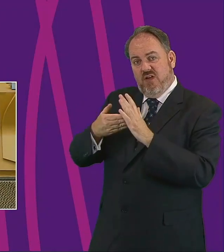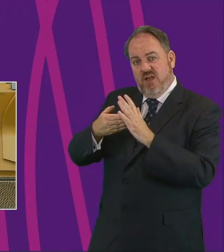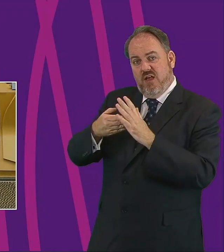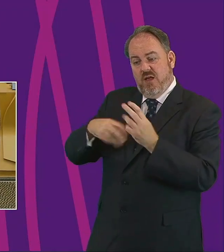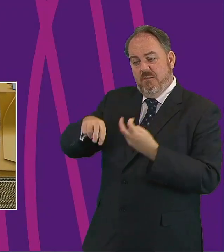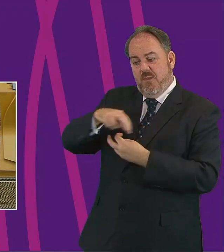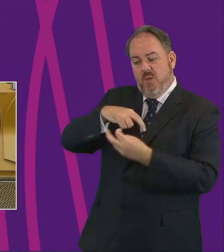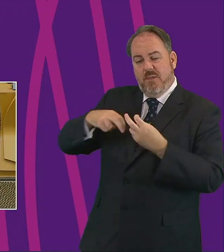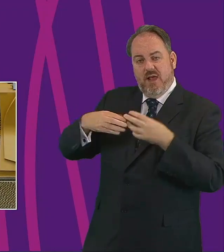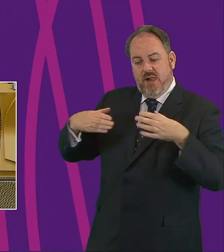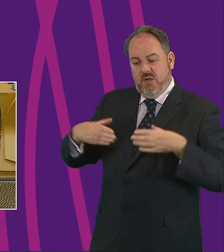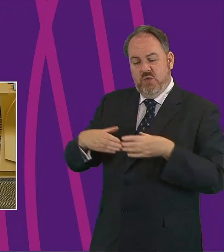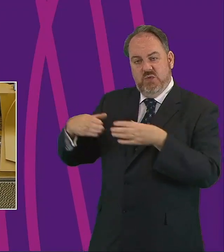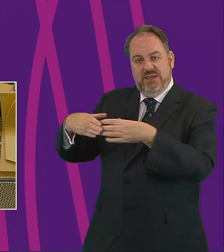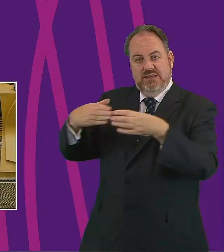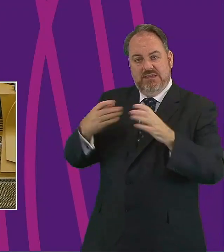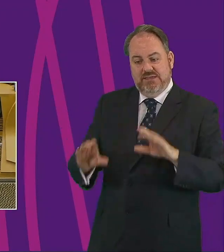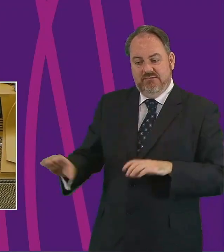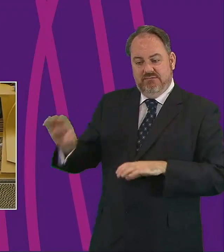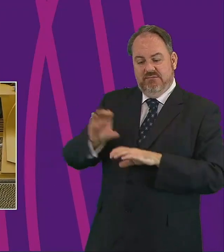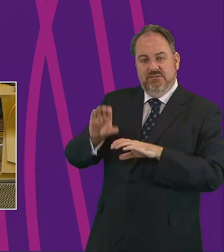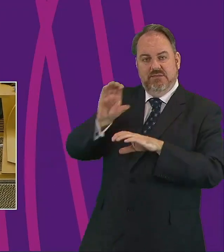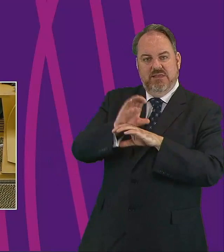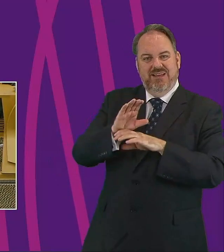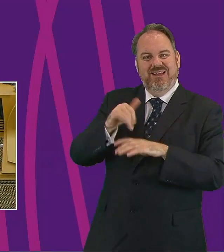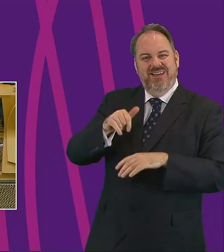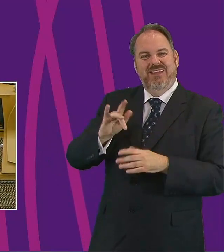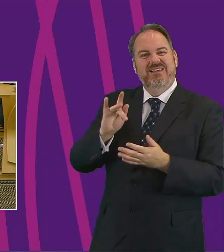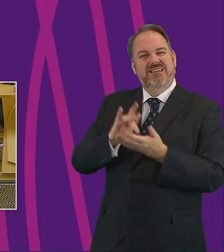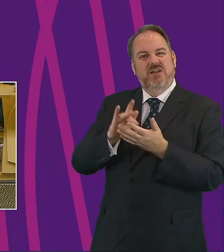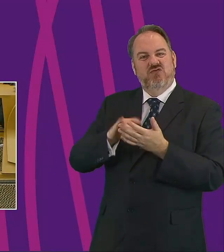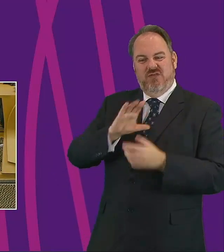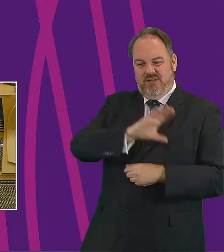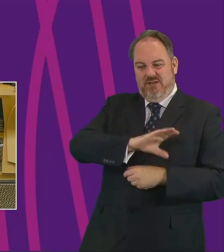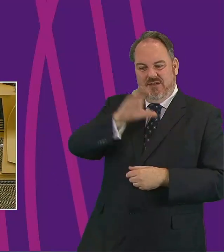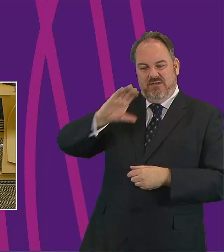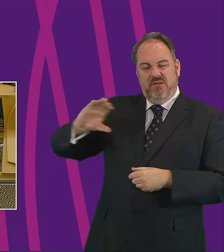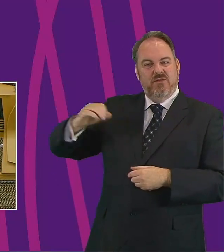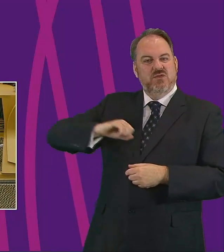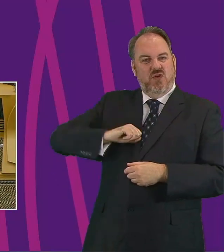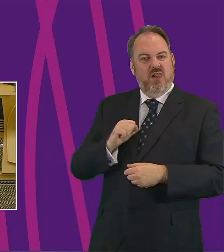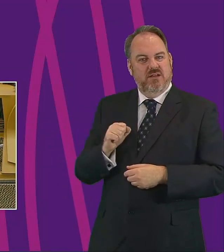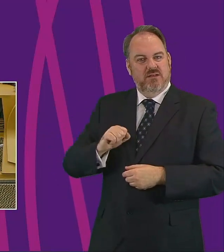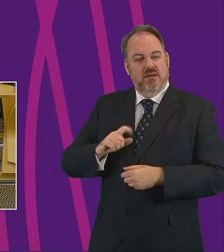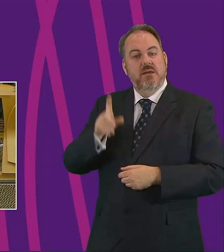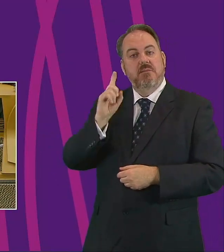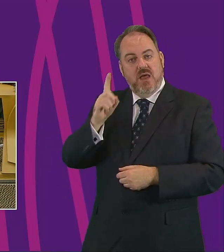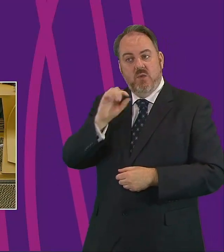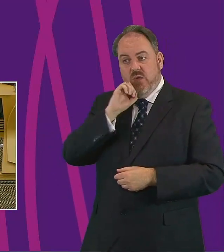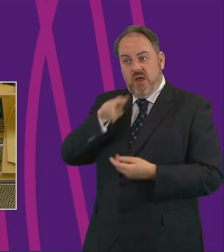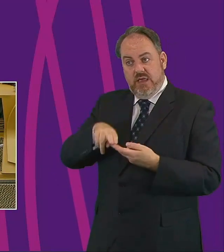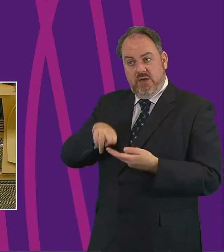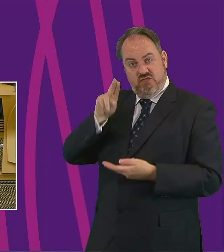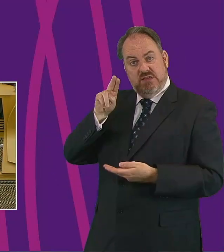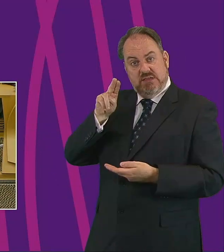being allocated, albeit across the Central Belt because of the demand patterns, but we are increasing the number of mobile units over the period as we